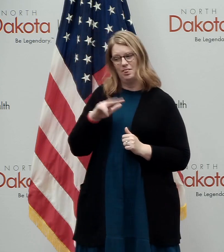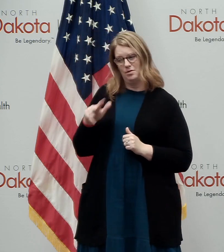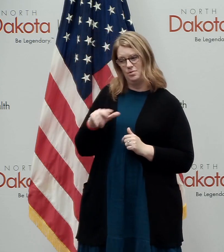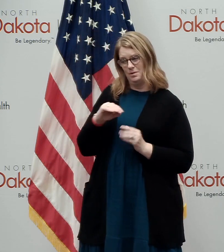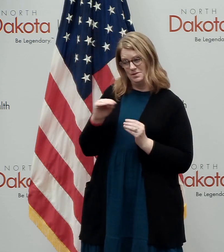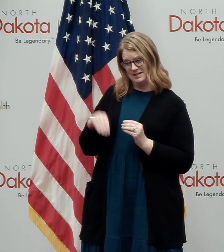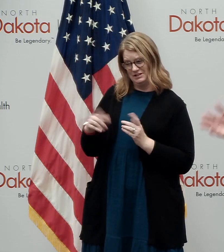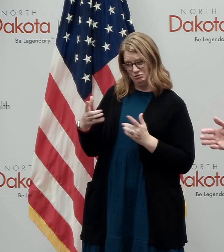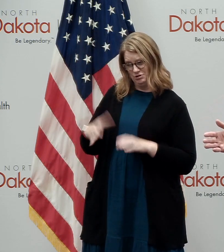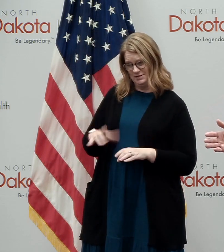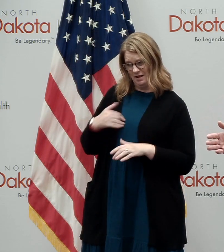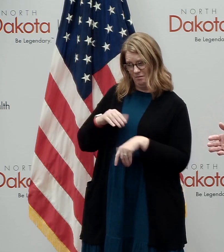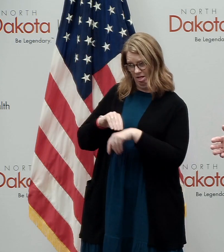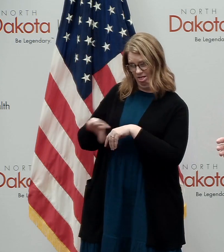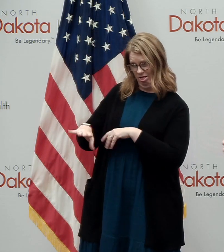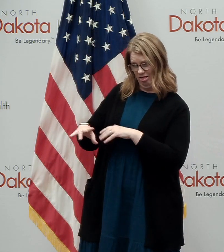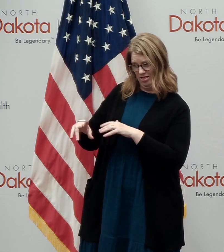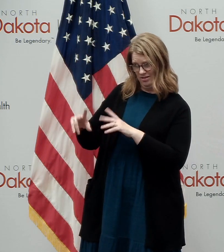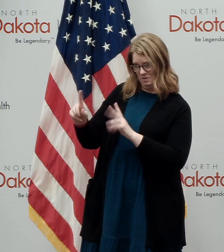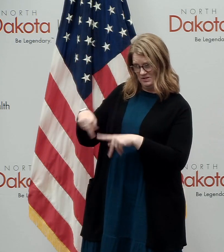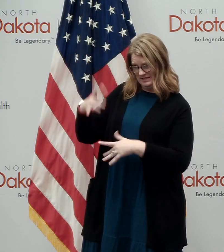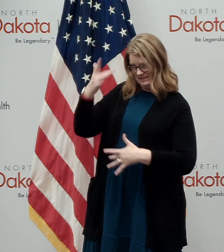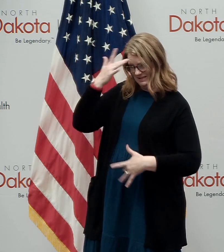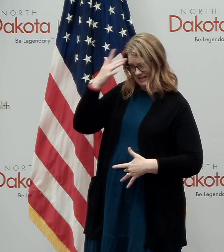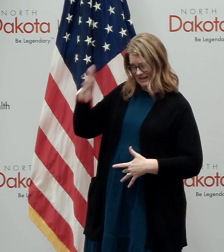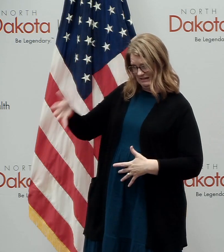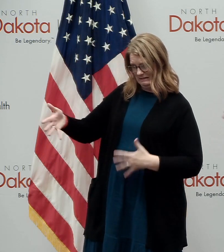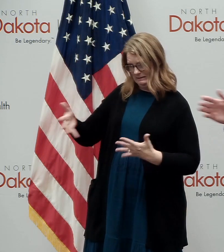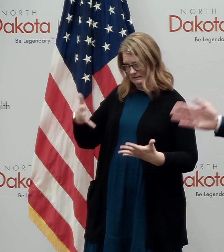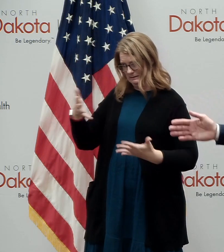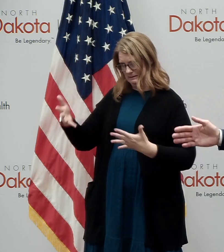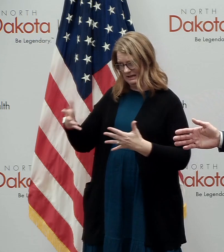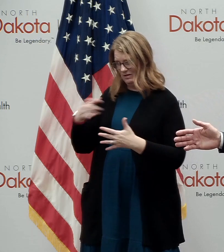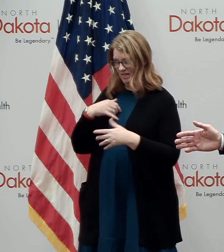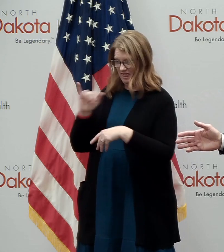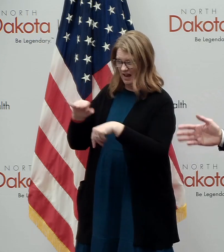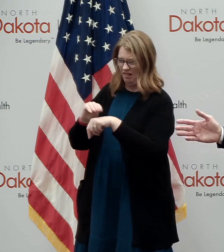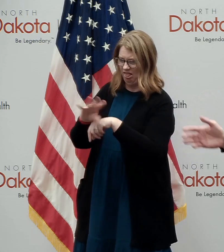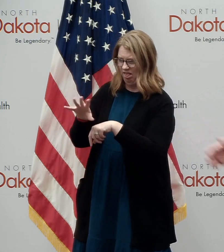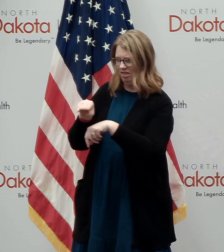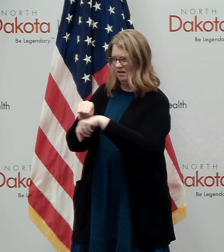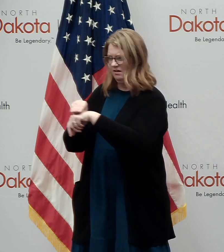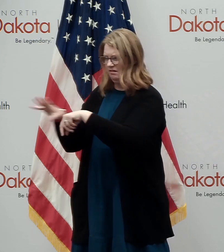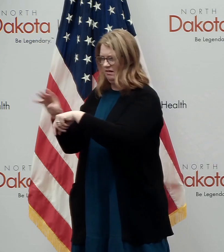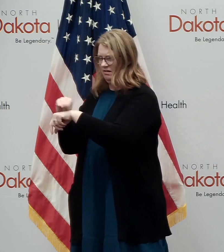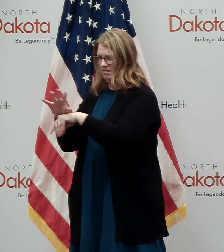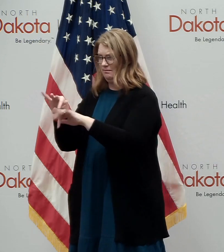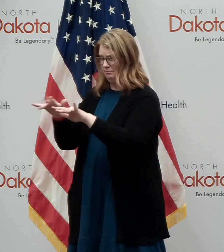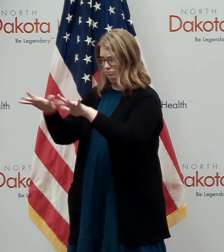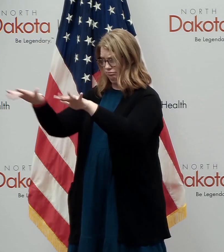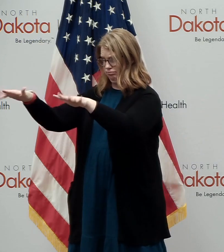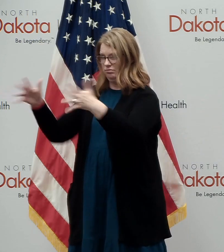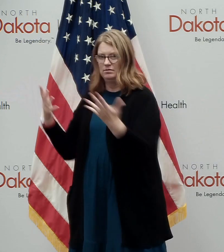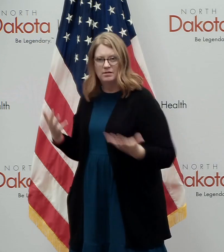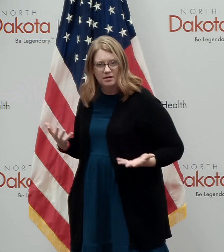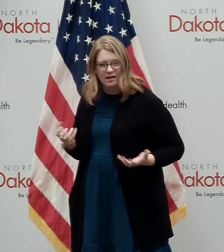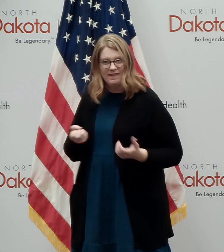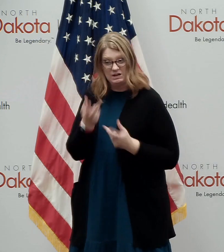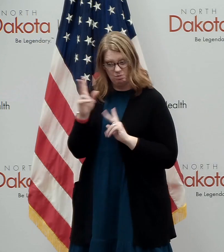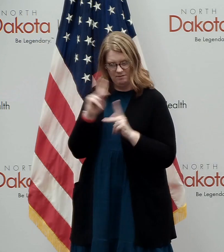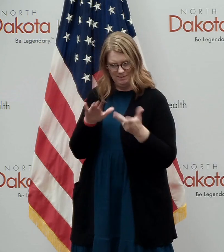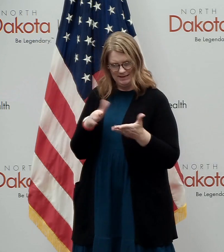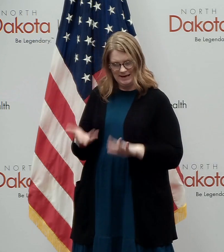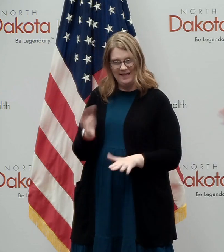who might get somebody else sick who works in a healthcare facility, and then that person carries it in, and a dozen people die in a nursing home,